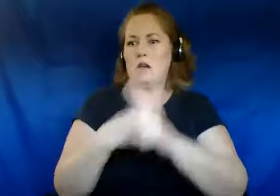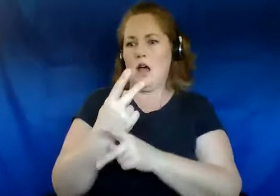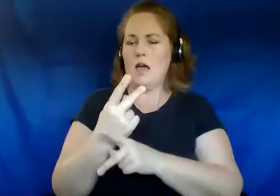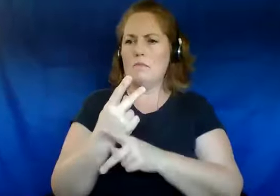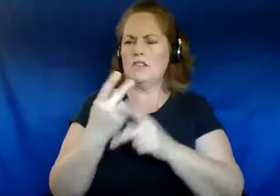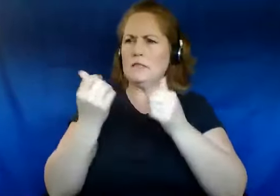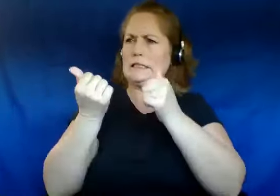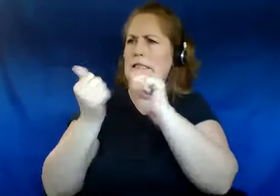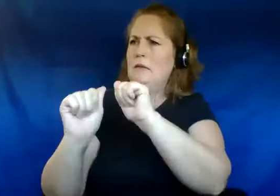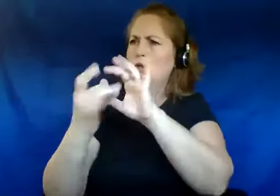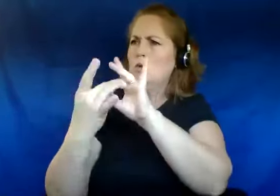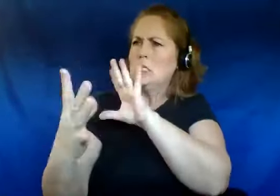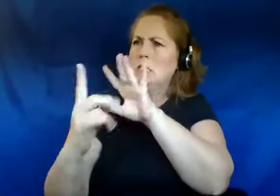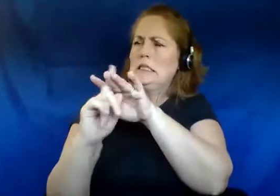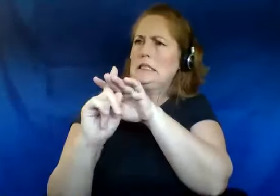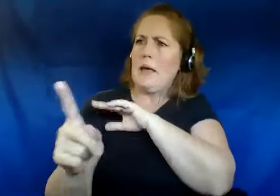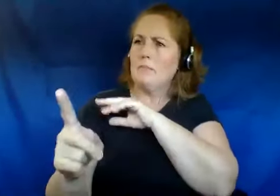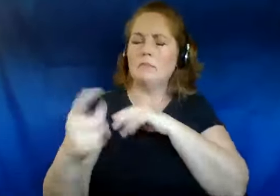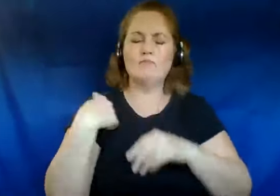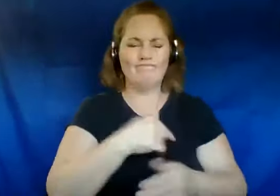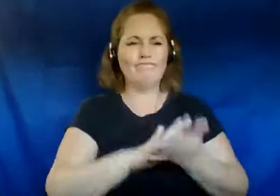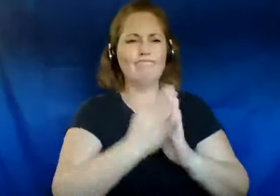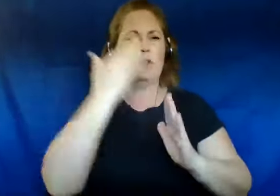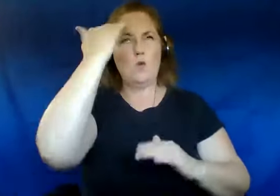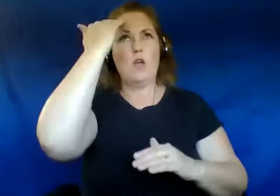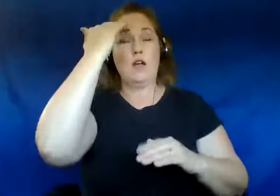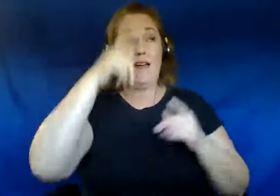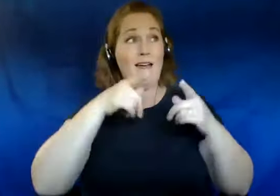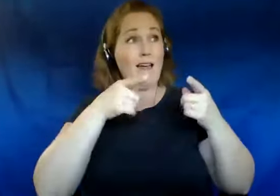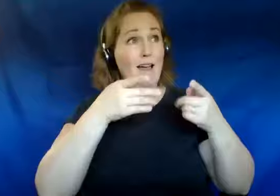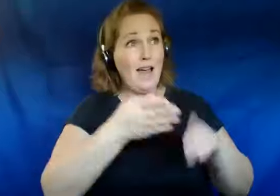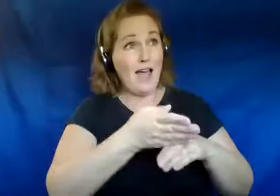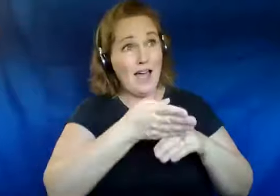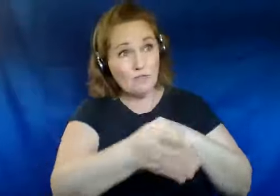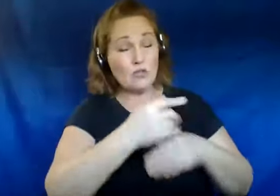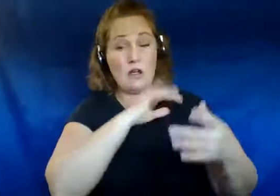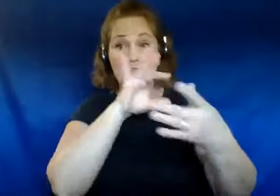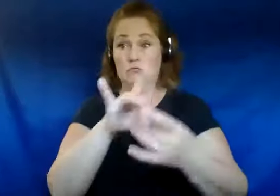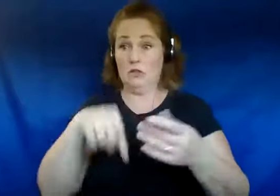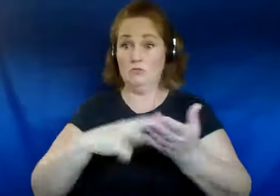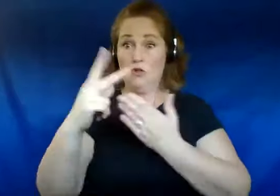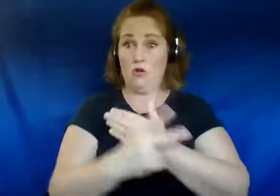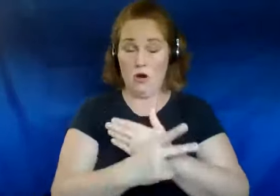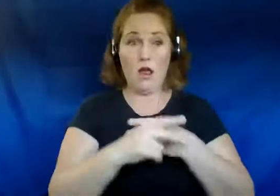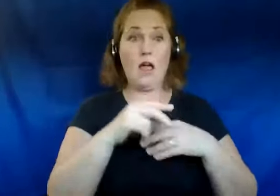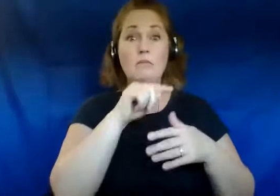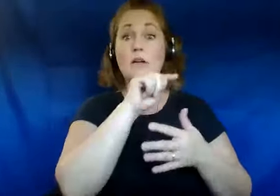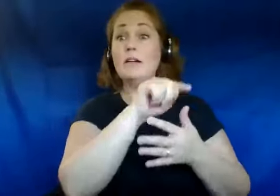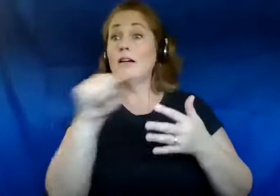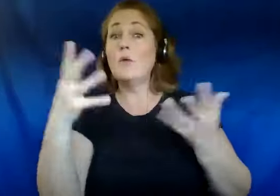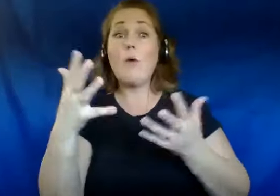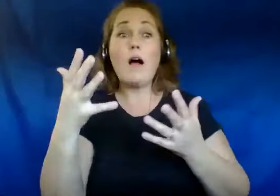escape, we become aware after coming to the program that intoxicants we need to be aware of are